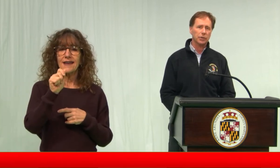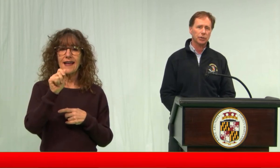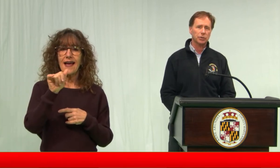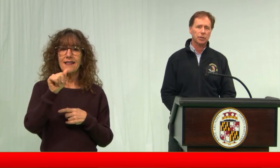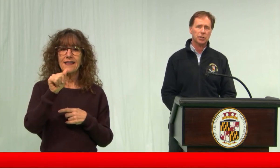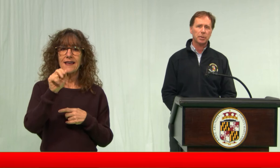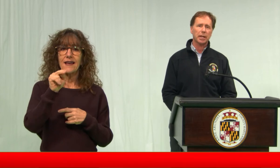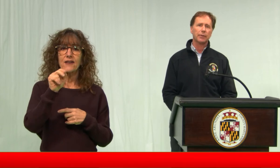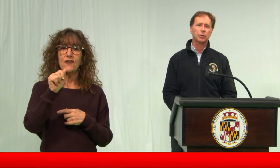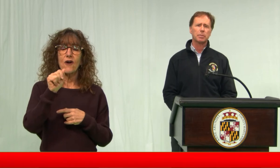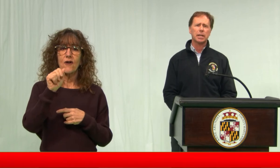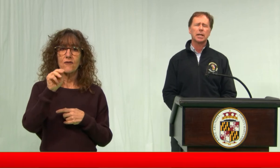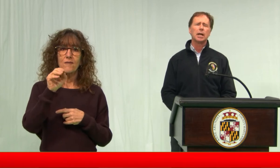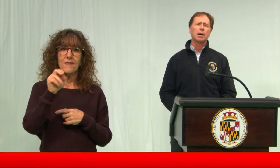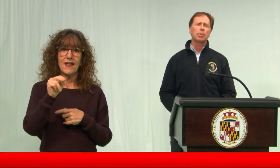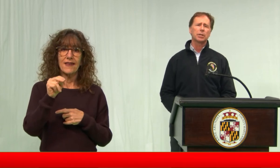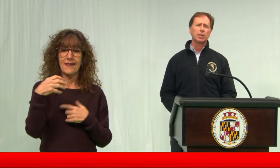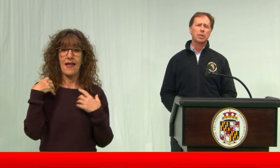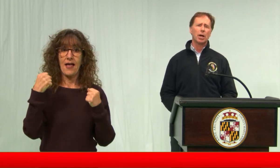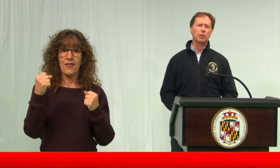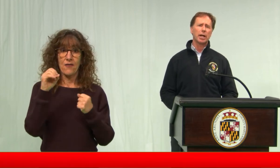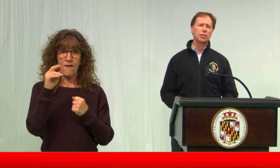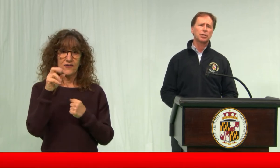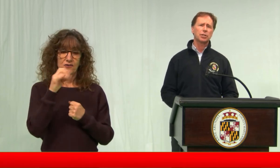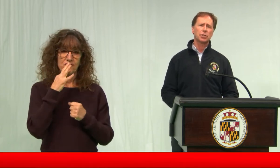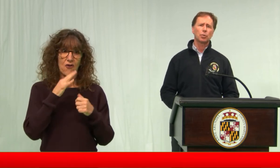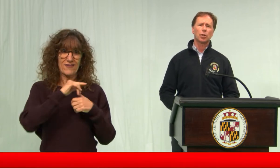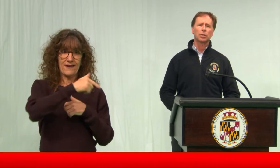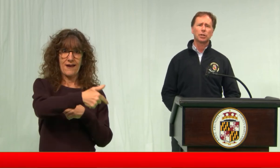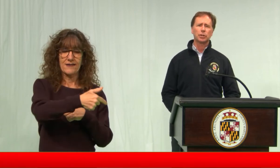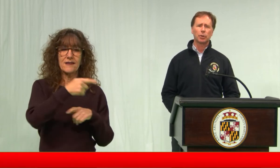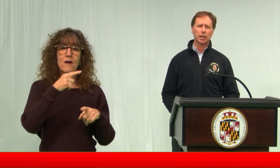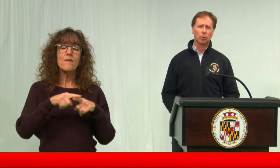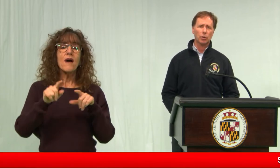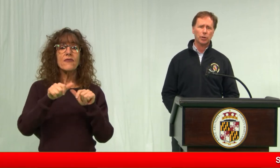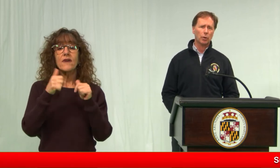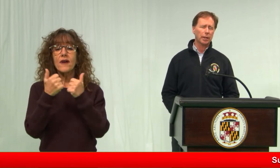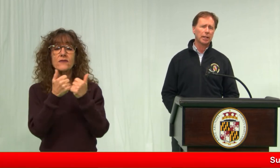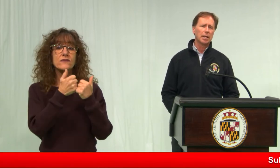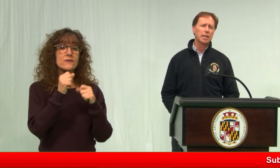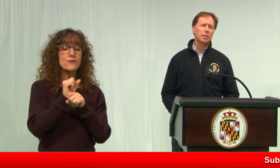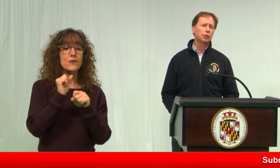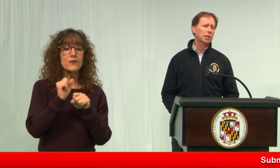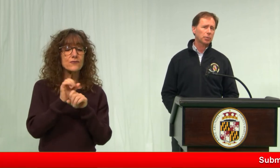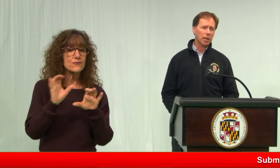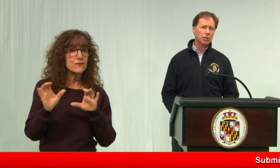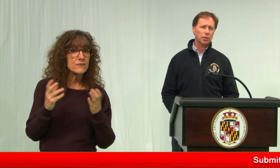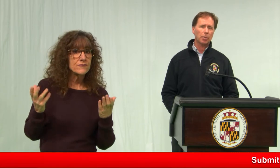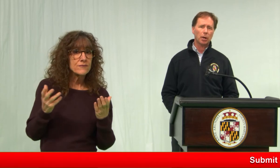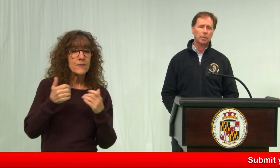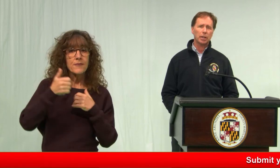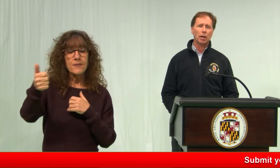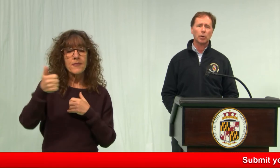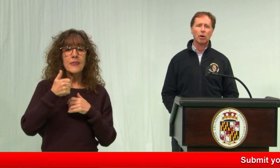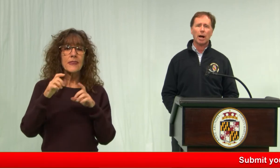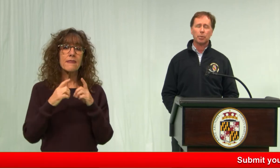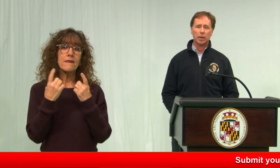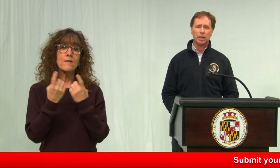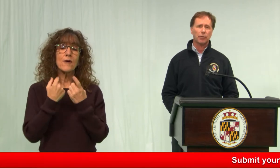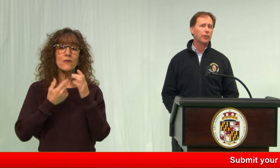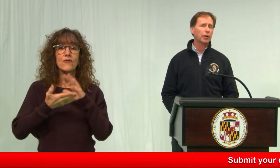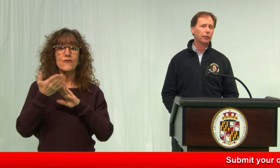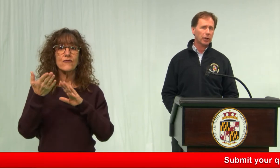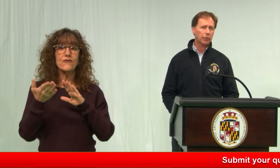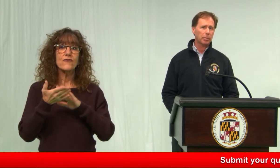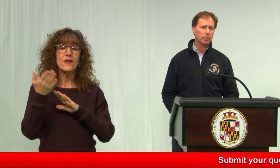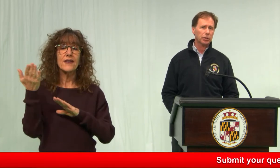health officer, who's going to speak after me. But some of the other agencies and the work that they're doing are worth noting. In the transportation department, we are